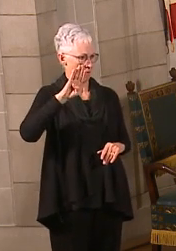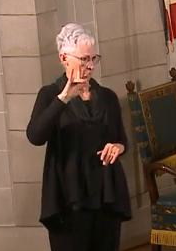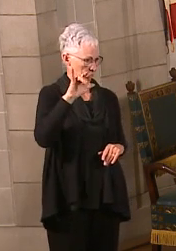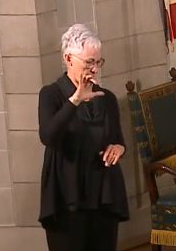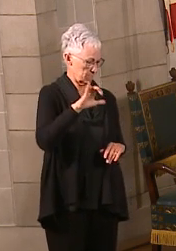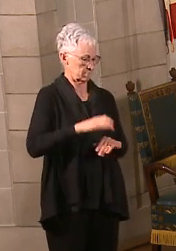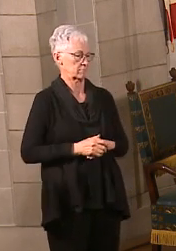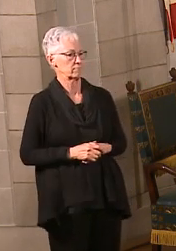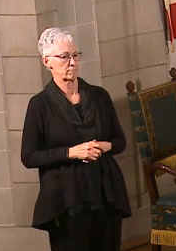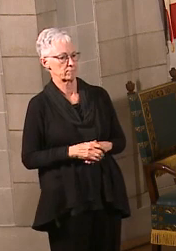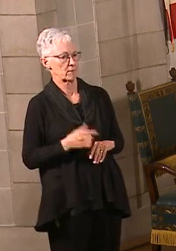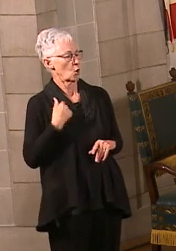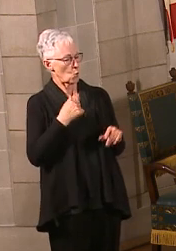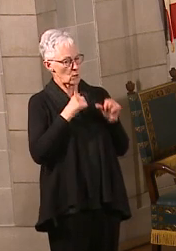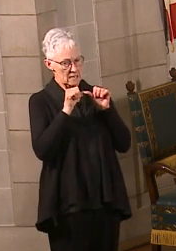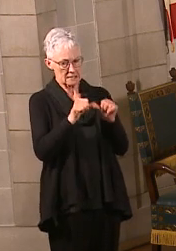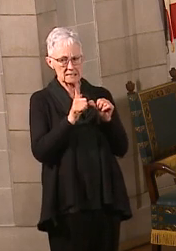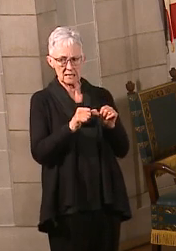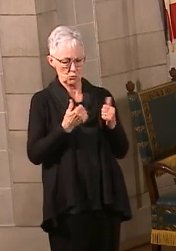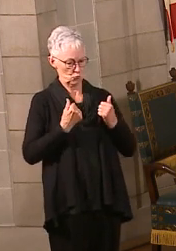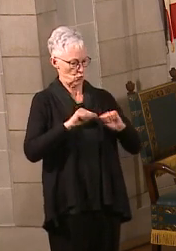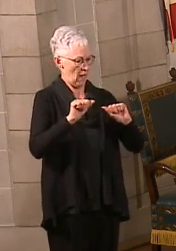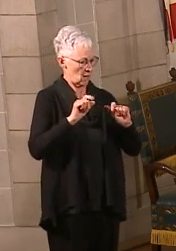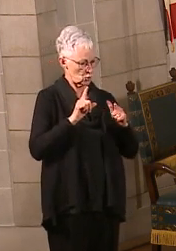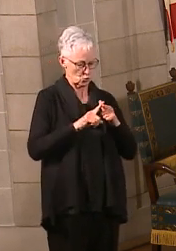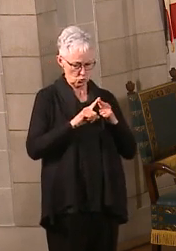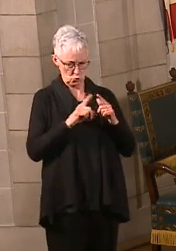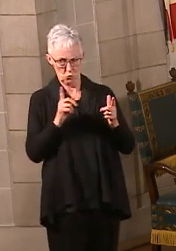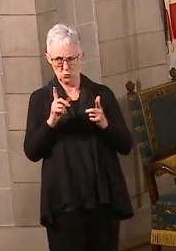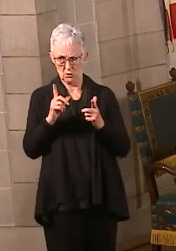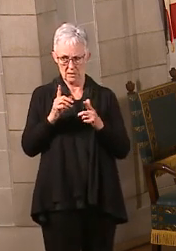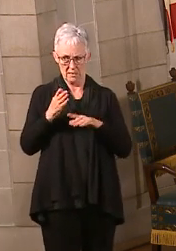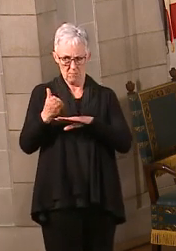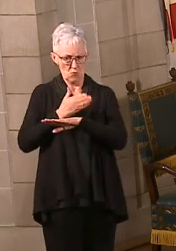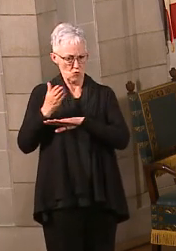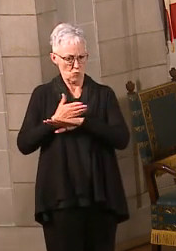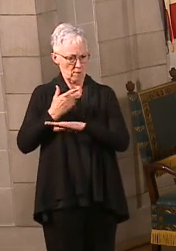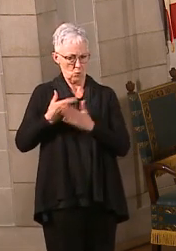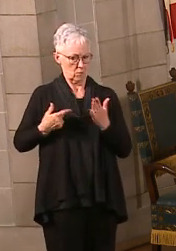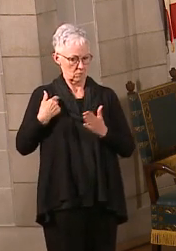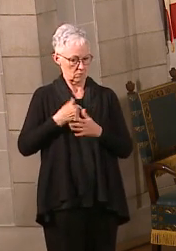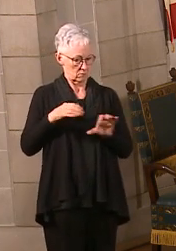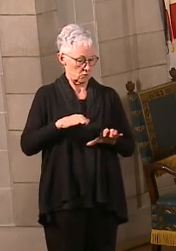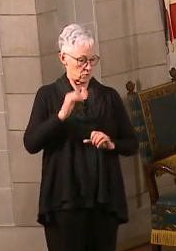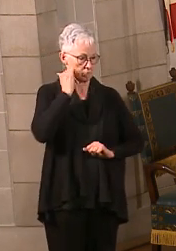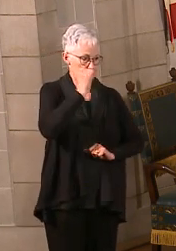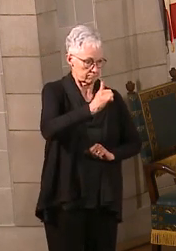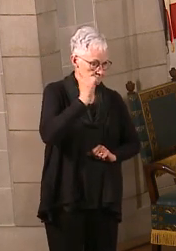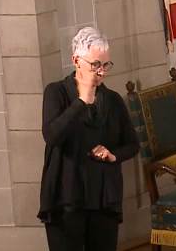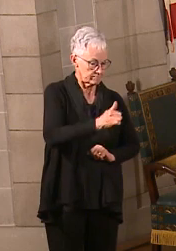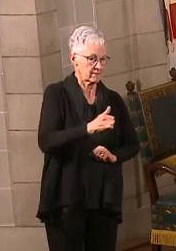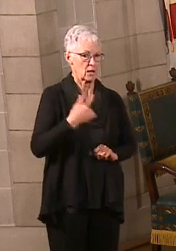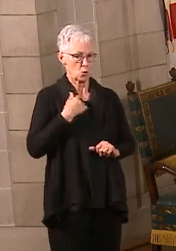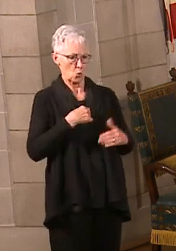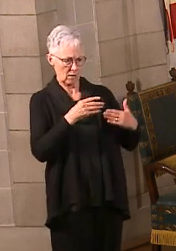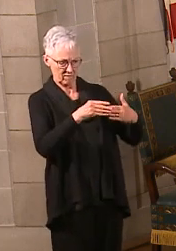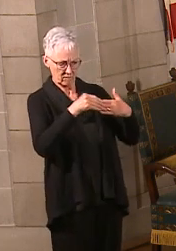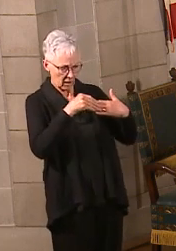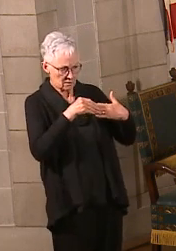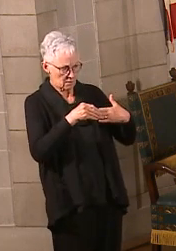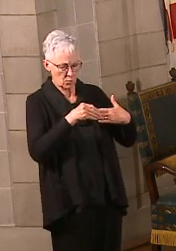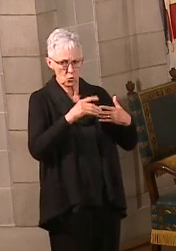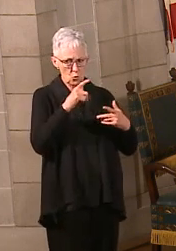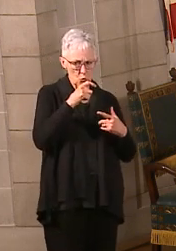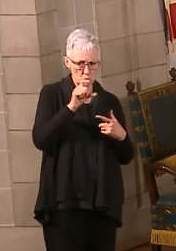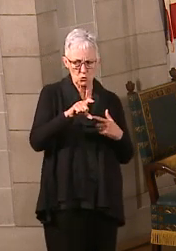our capability every day. So we're flexing these new skills and adding to our capabilities and impressing